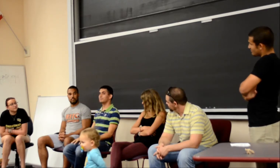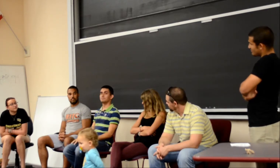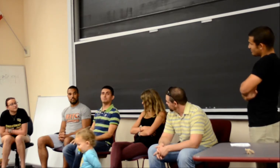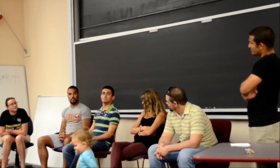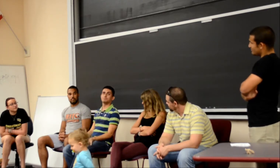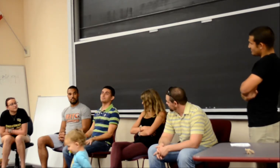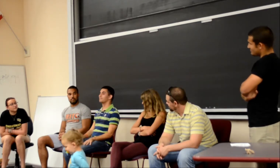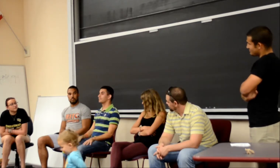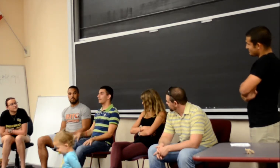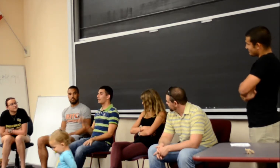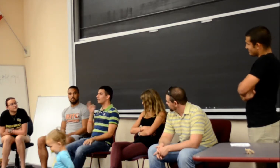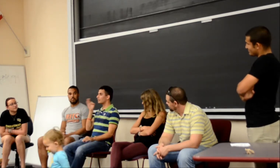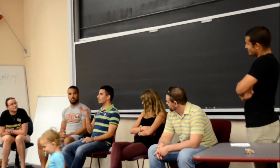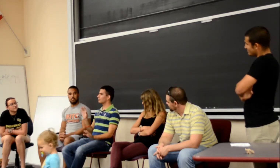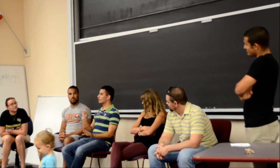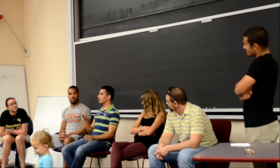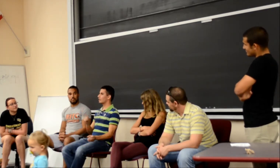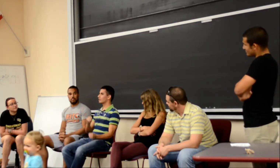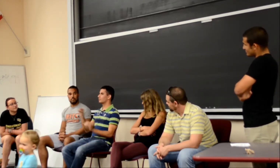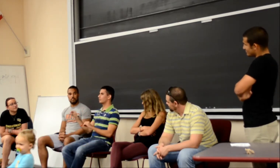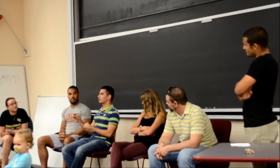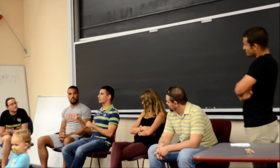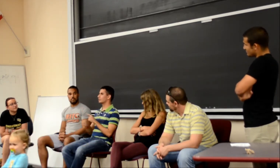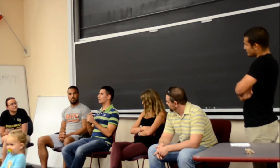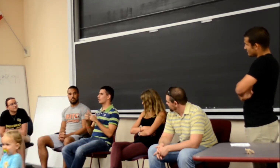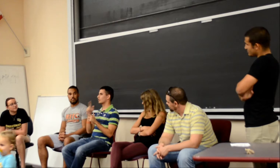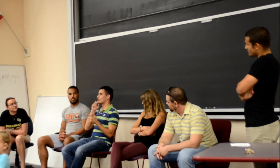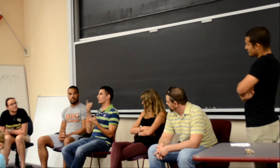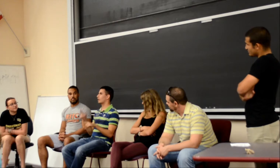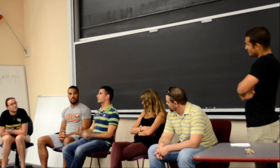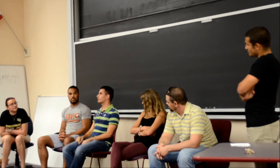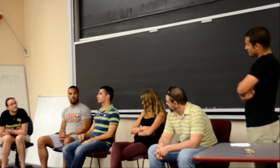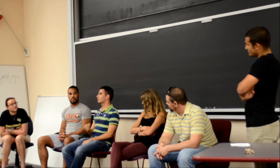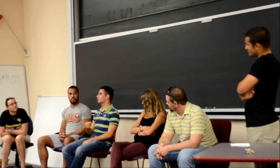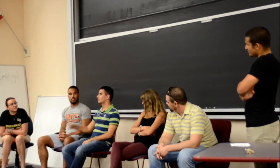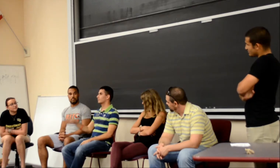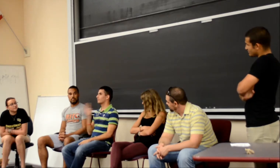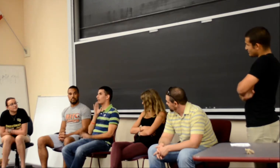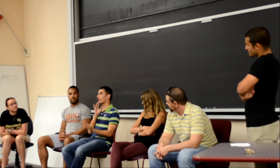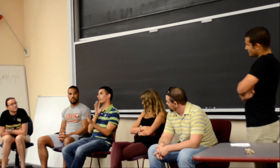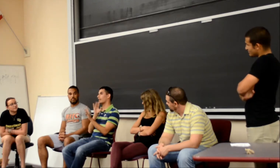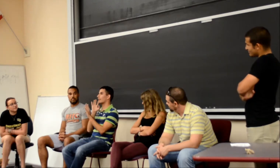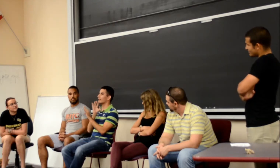nothing. They said, okay, just move to the sign language, see what happens.